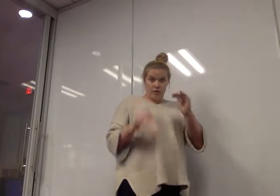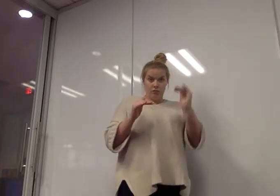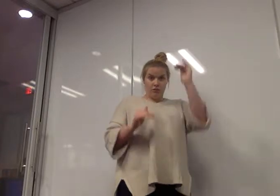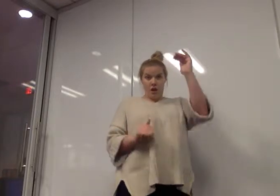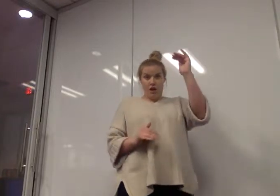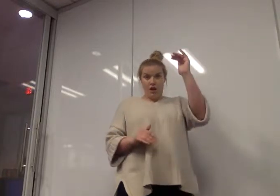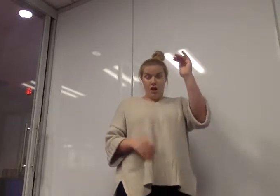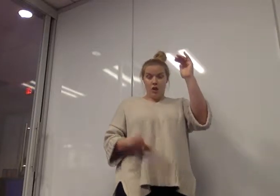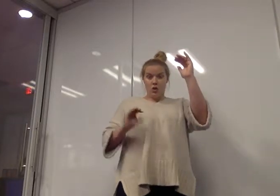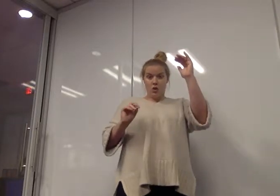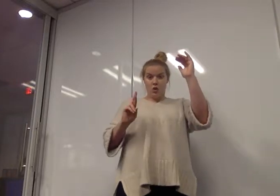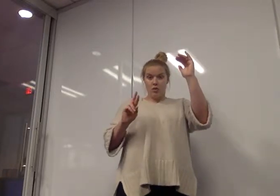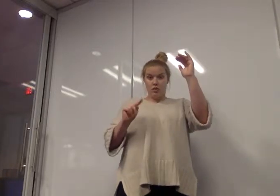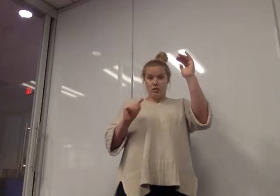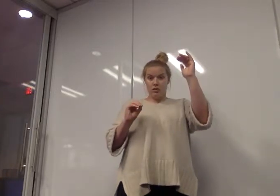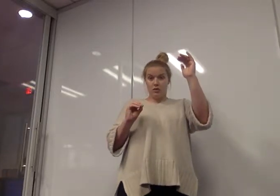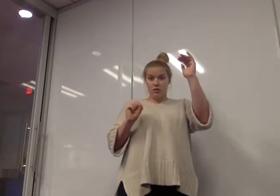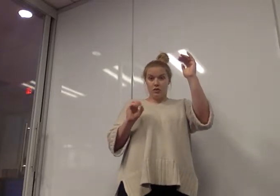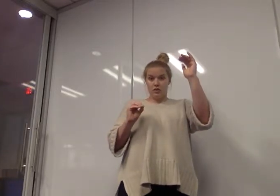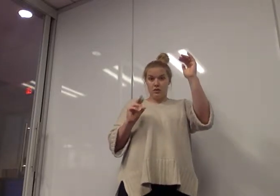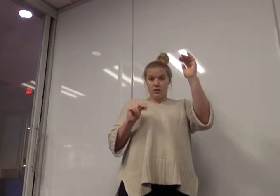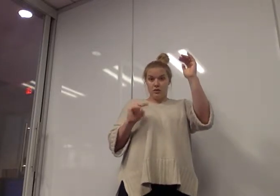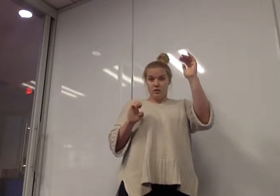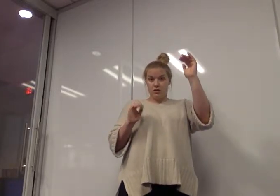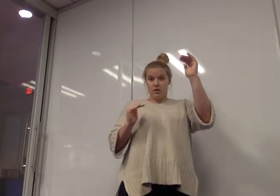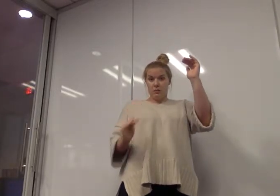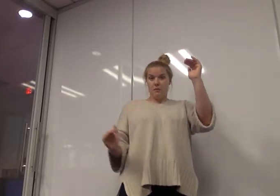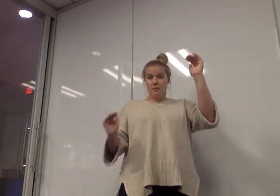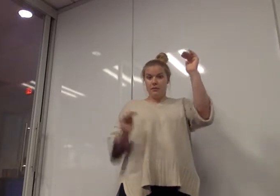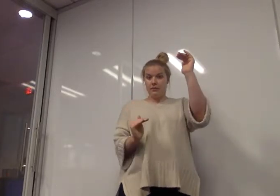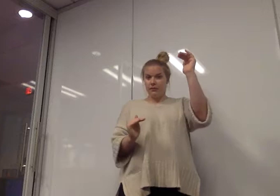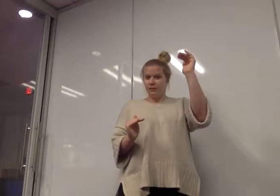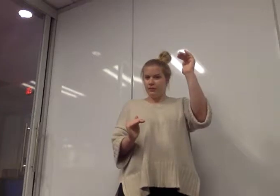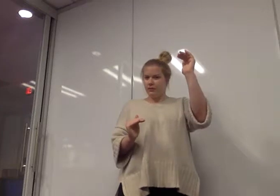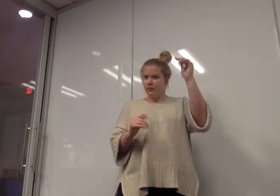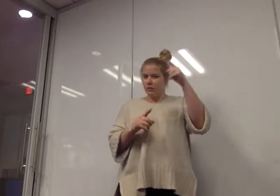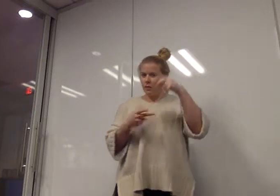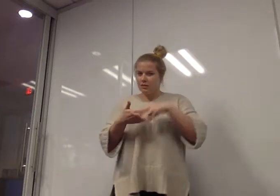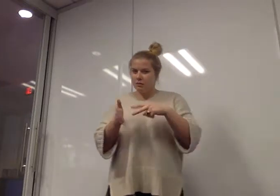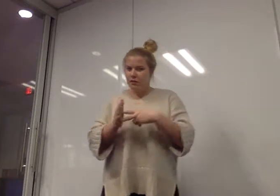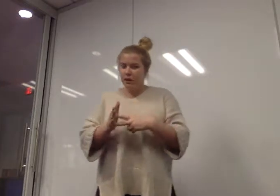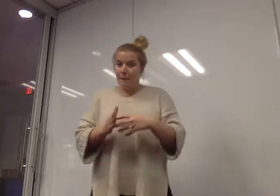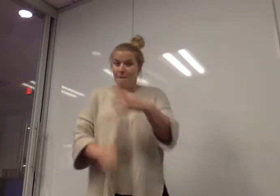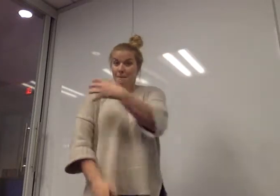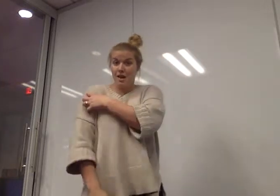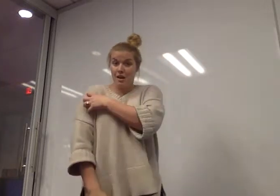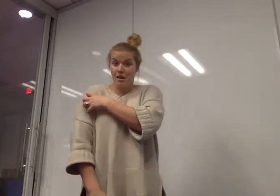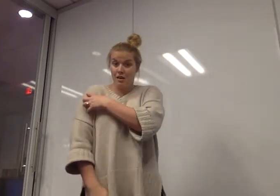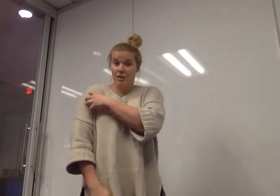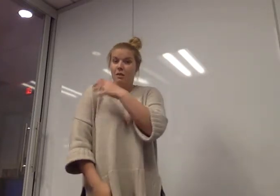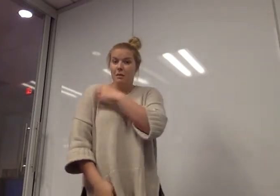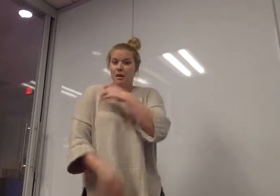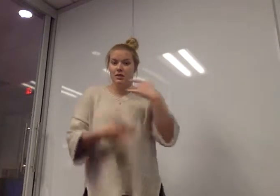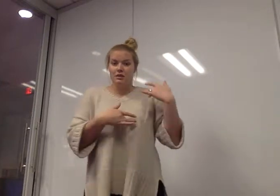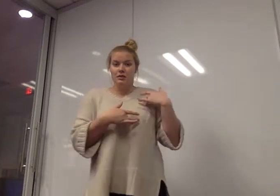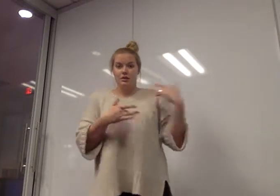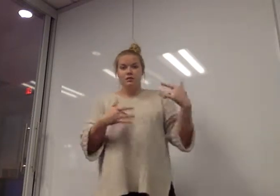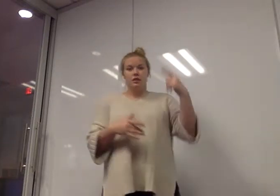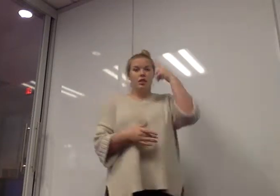leaders also have high testosterone and low cortisol. So what does that mean? When you think about power, people tended to think only about testosterone